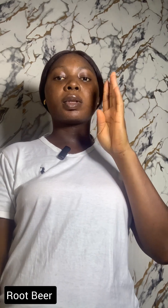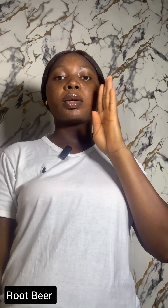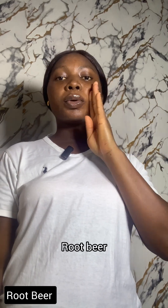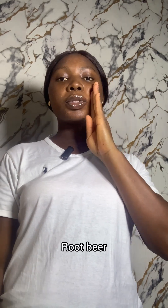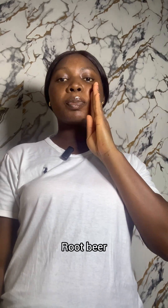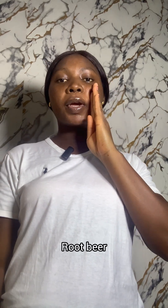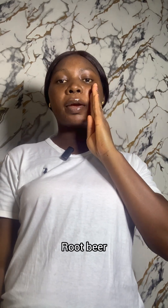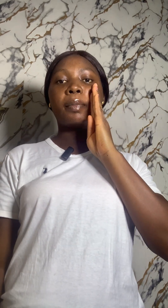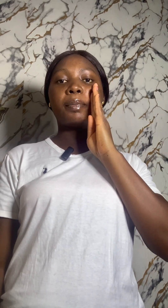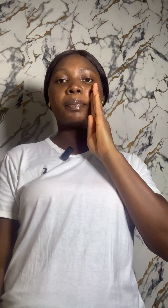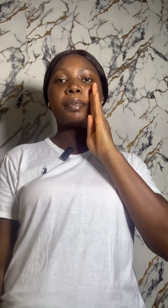root beer,